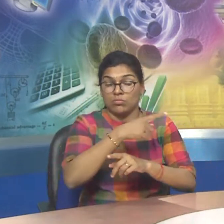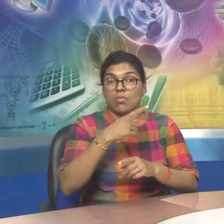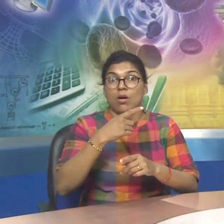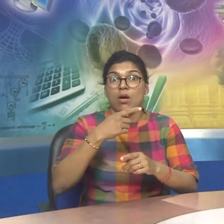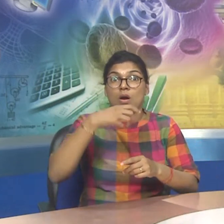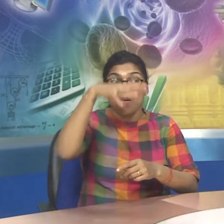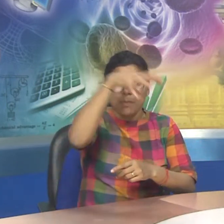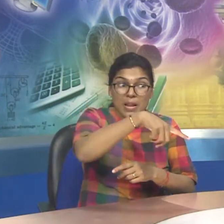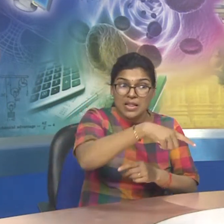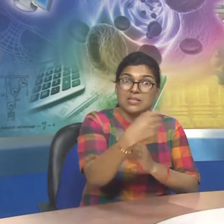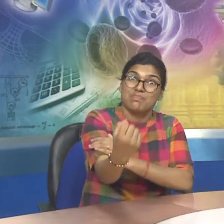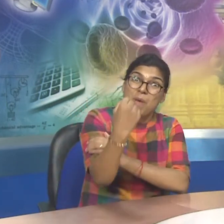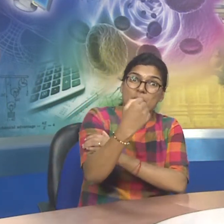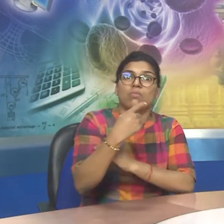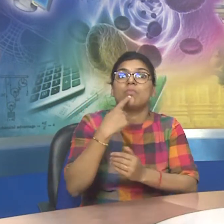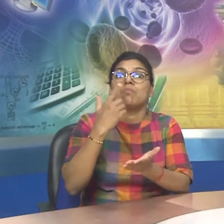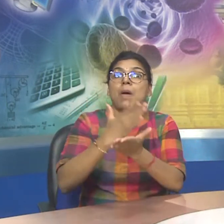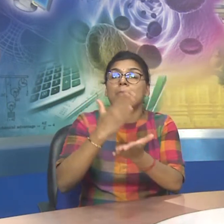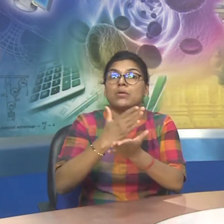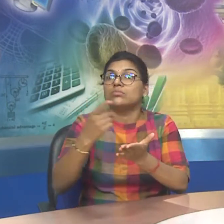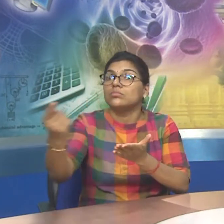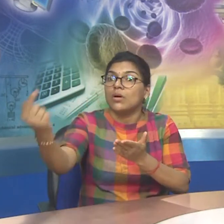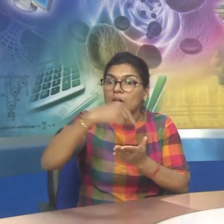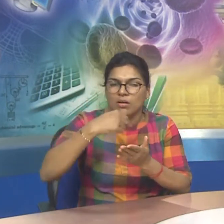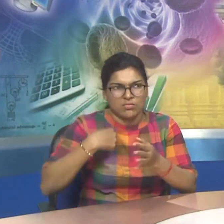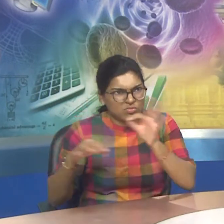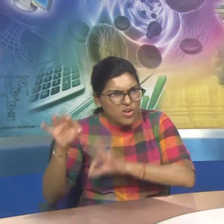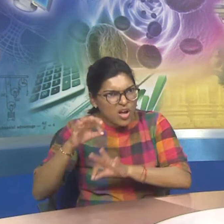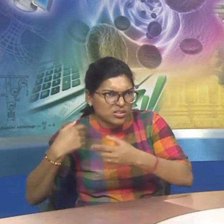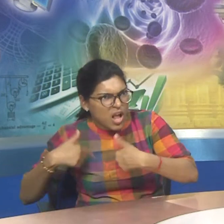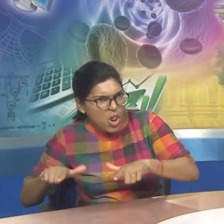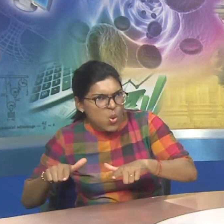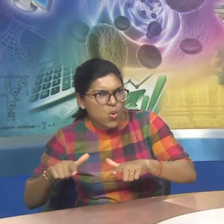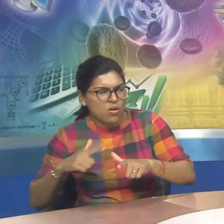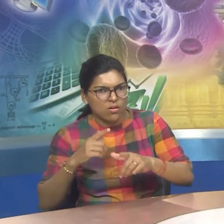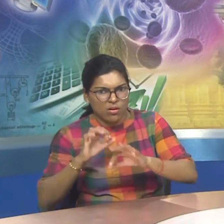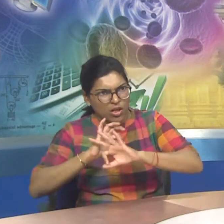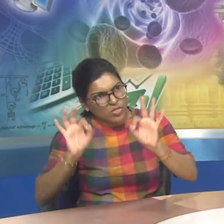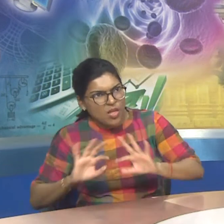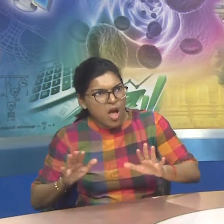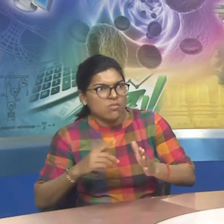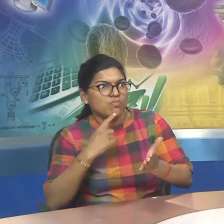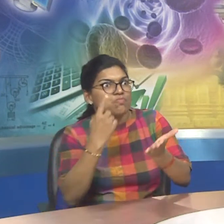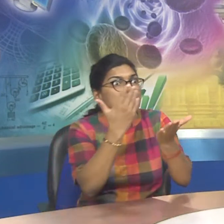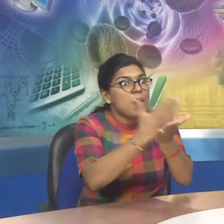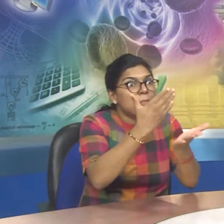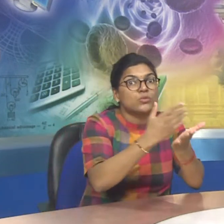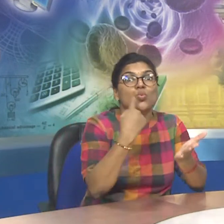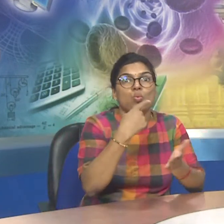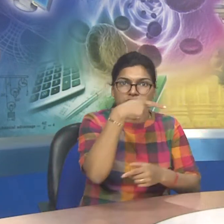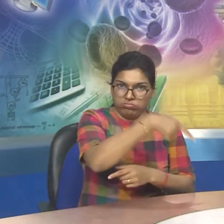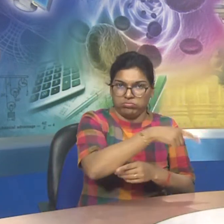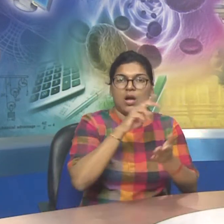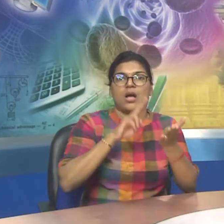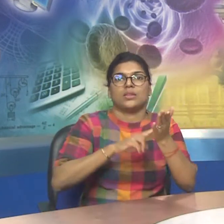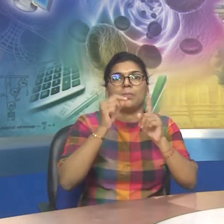And currently there are 189 nations which have already signed